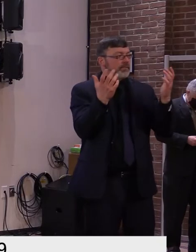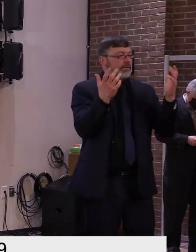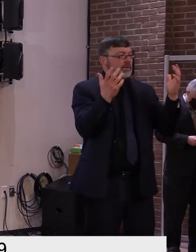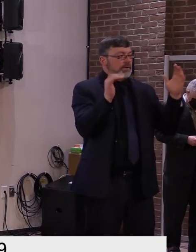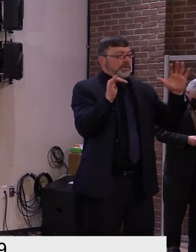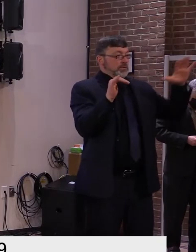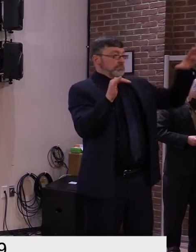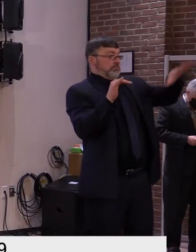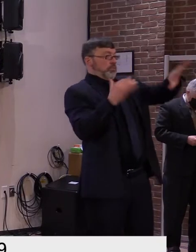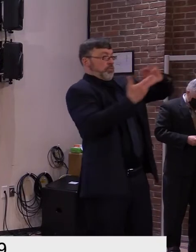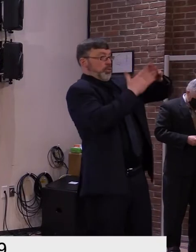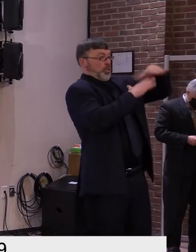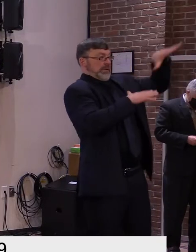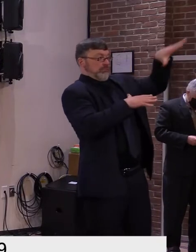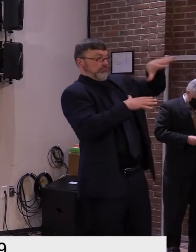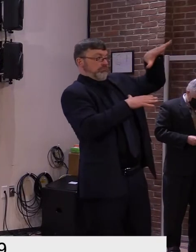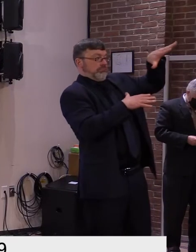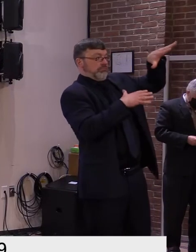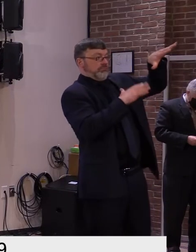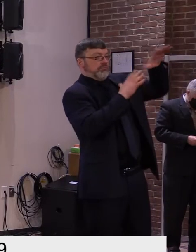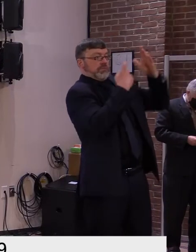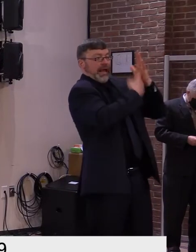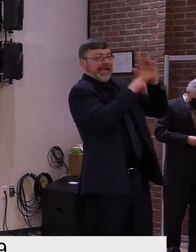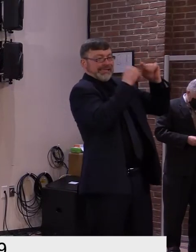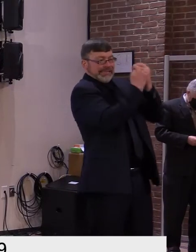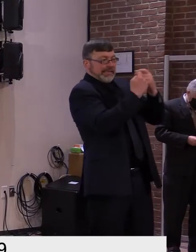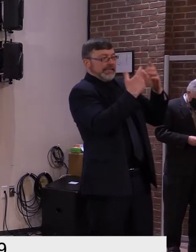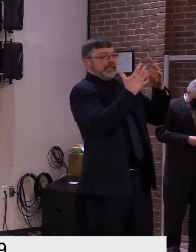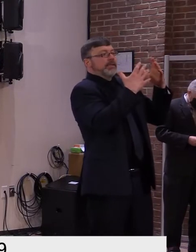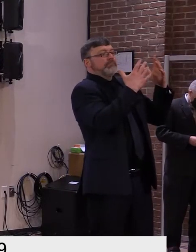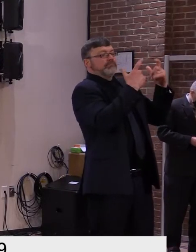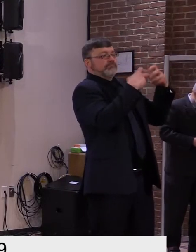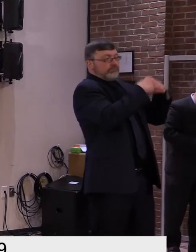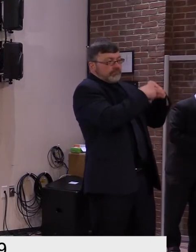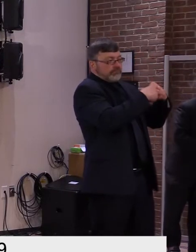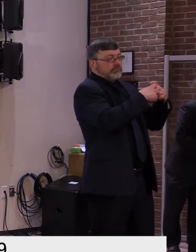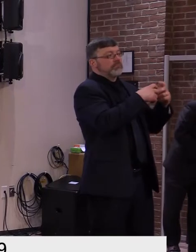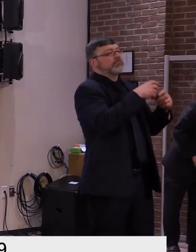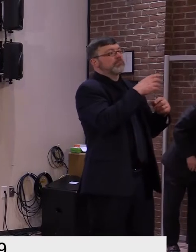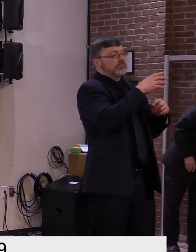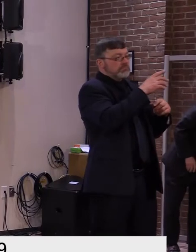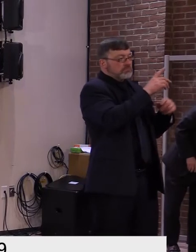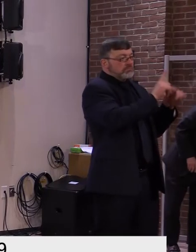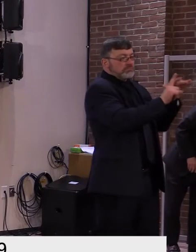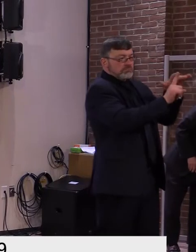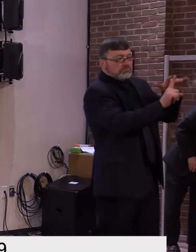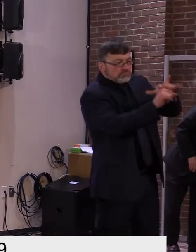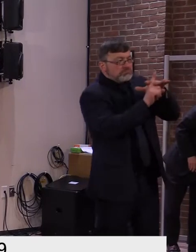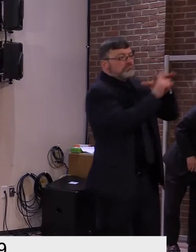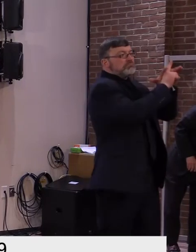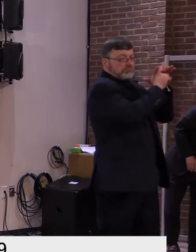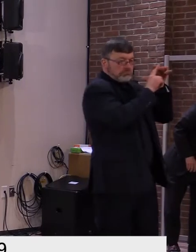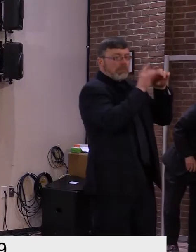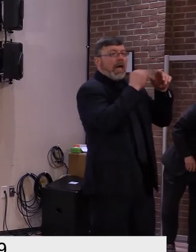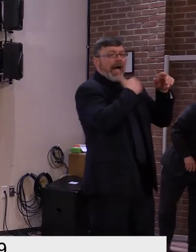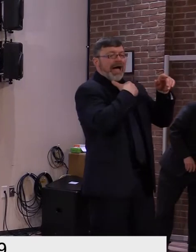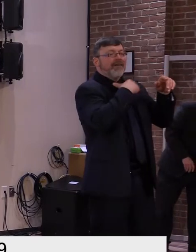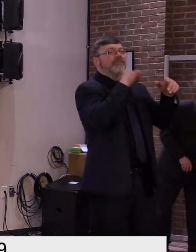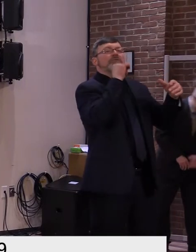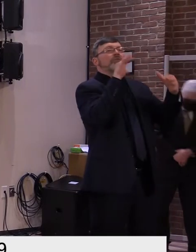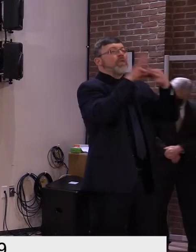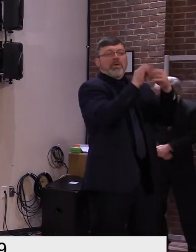number of cases that don't seem to have any connection to the team. So it has, as a high school, been much